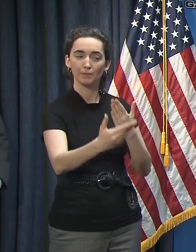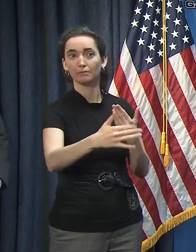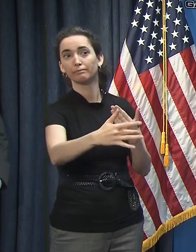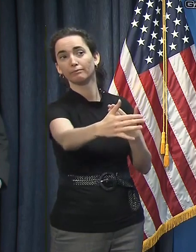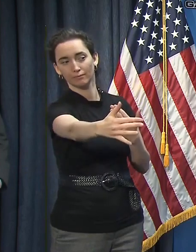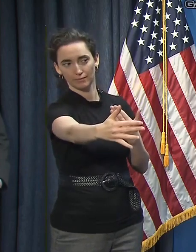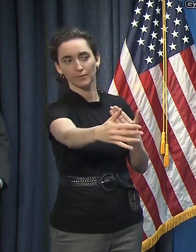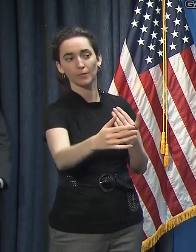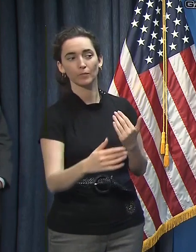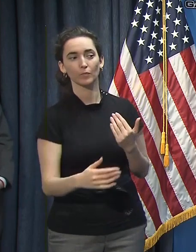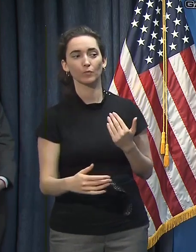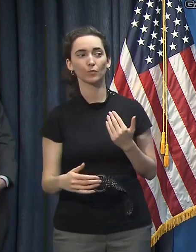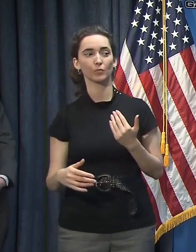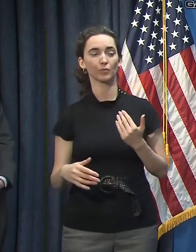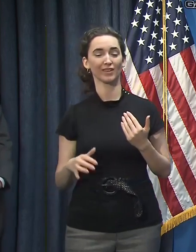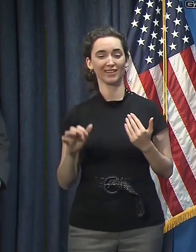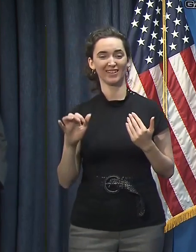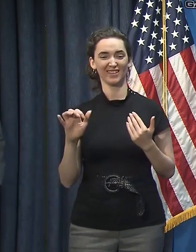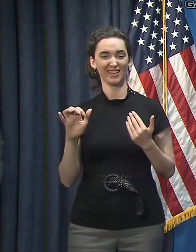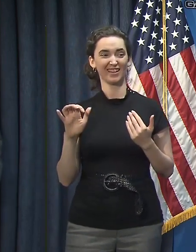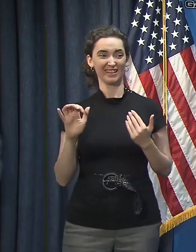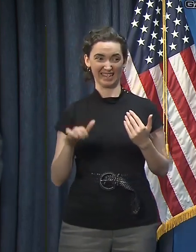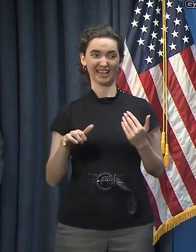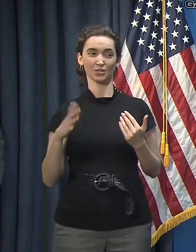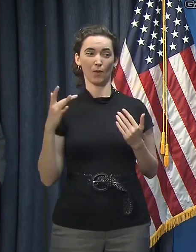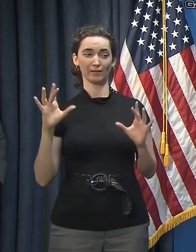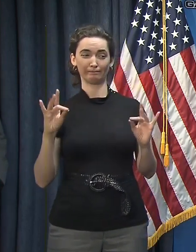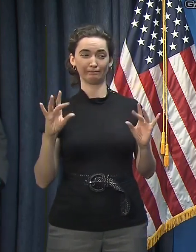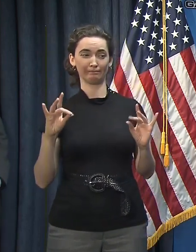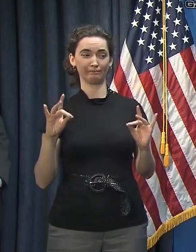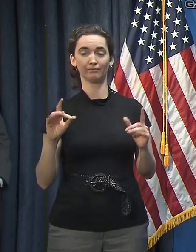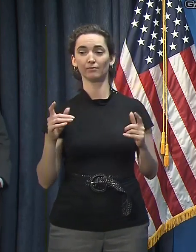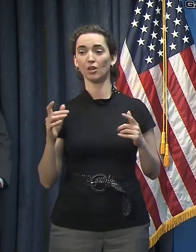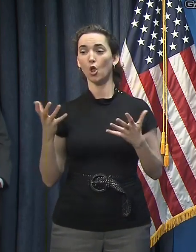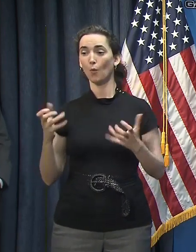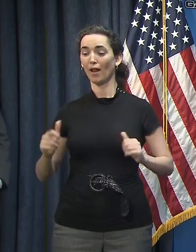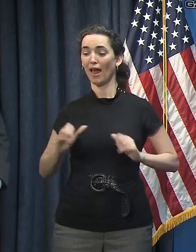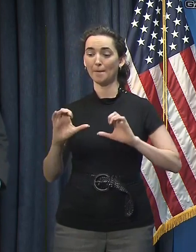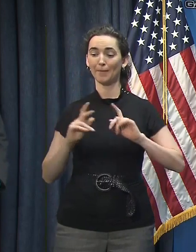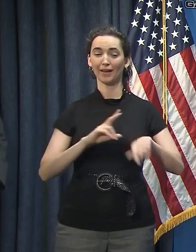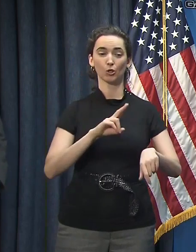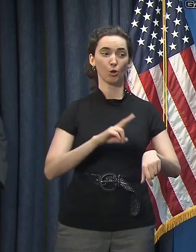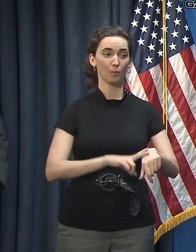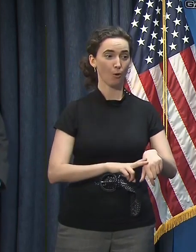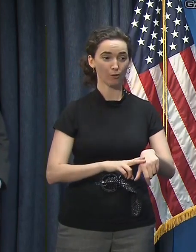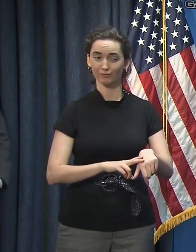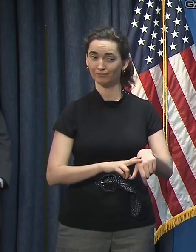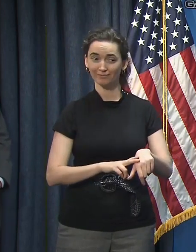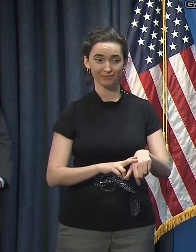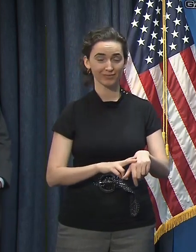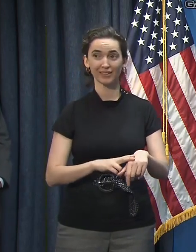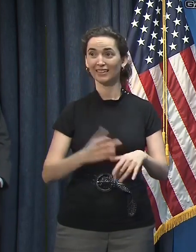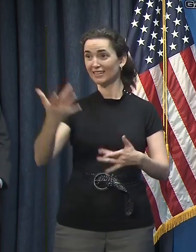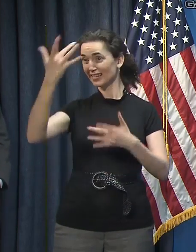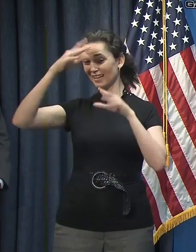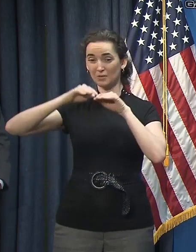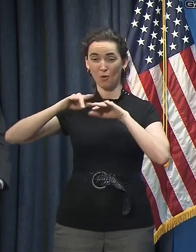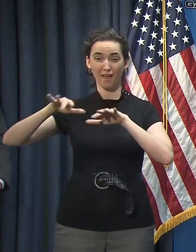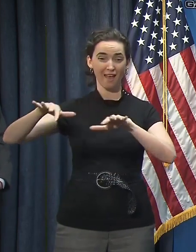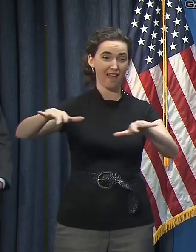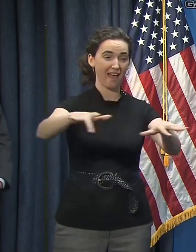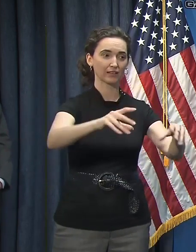And that is one of the real tricky things about trying to get back to normal when you have a virus that is